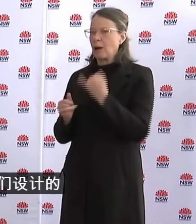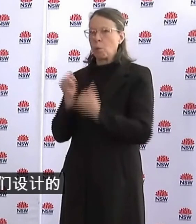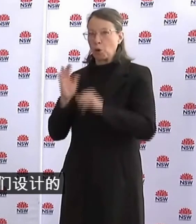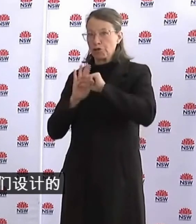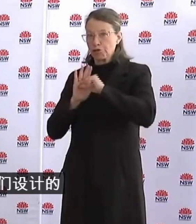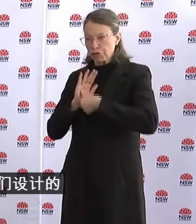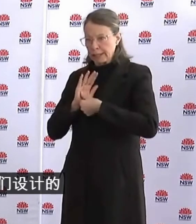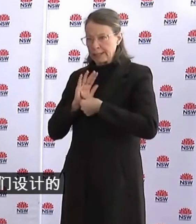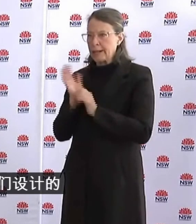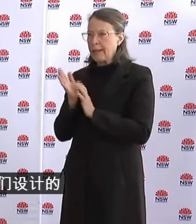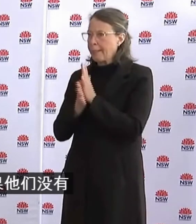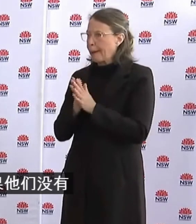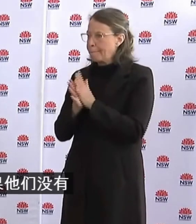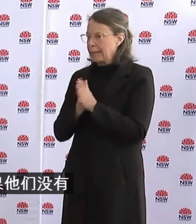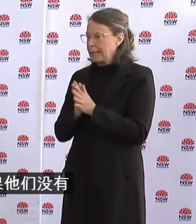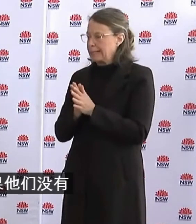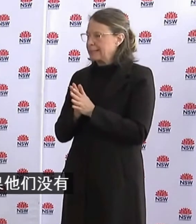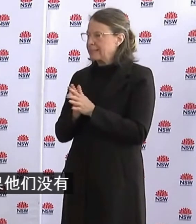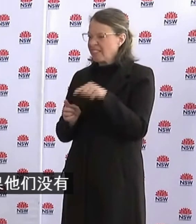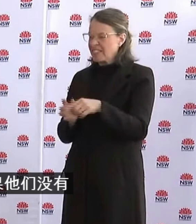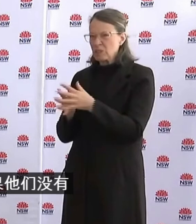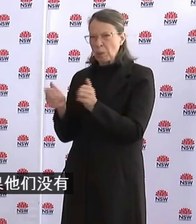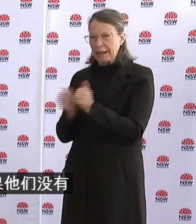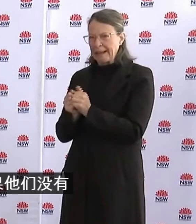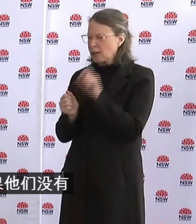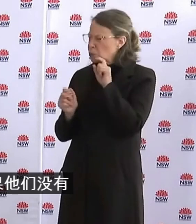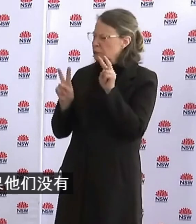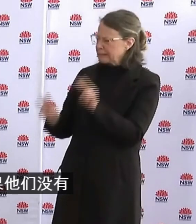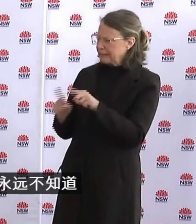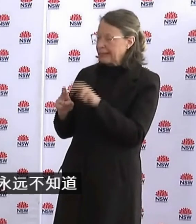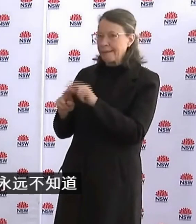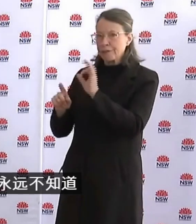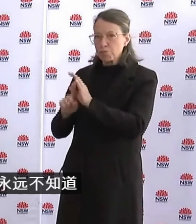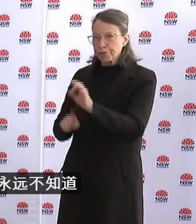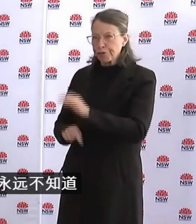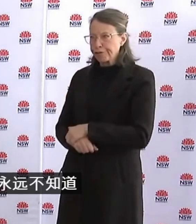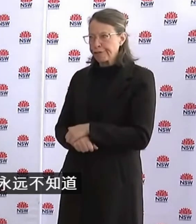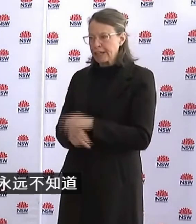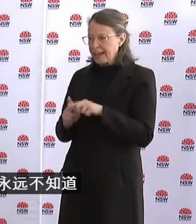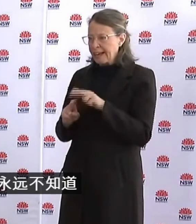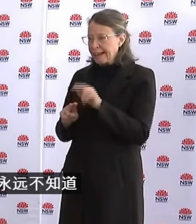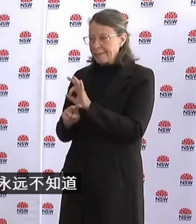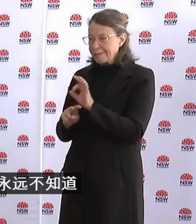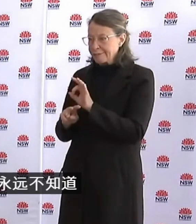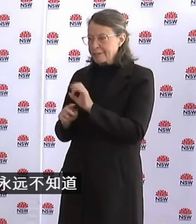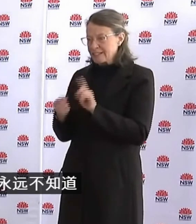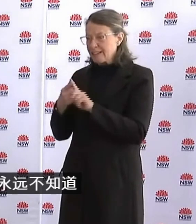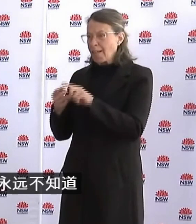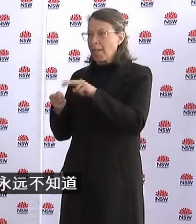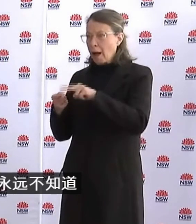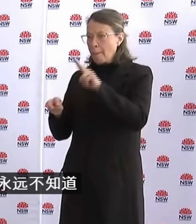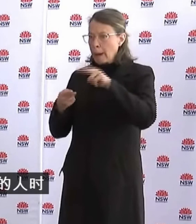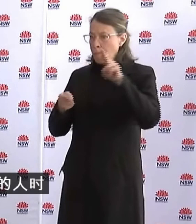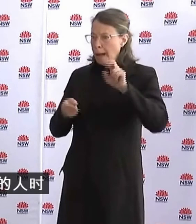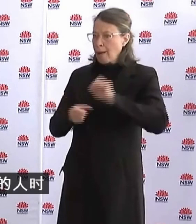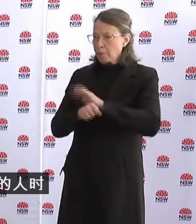Were they designed to bring cases down, which is your aim, and if they don't, will they have failed? Well, no, because what you